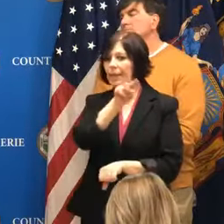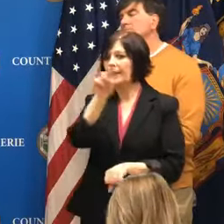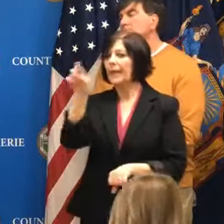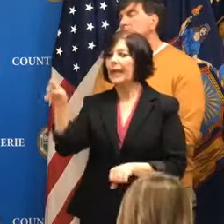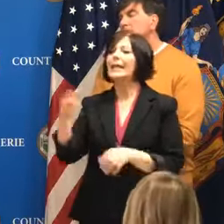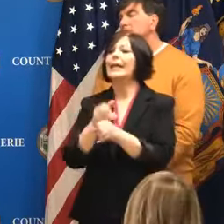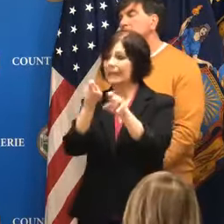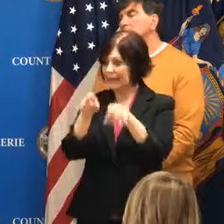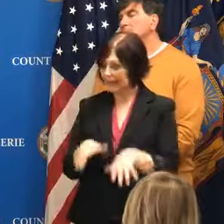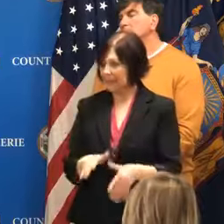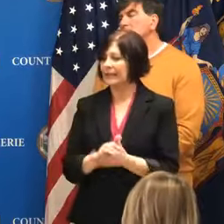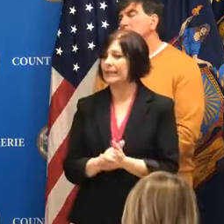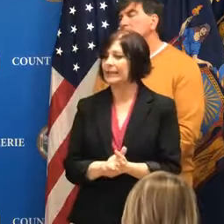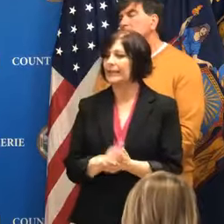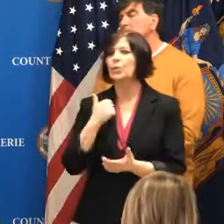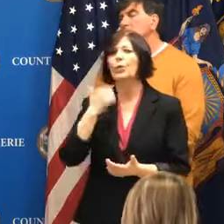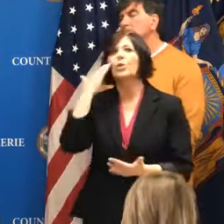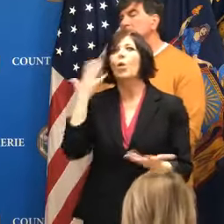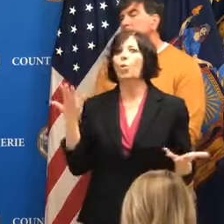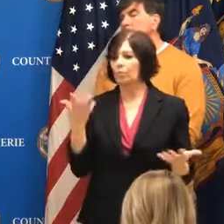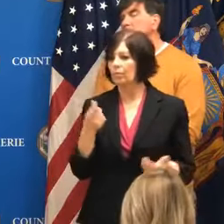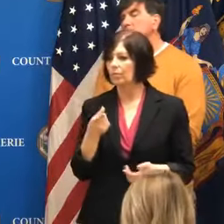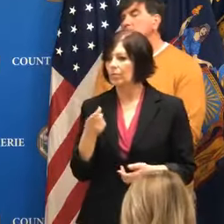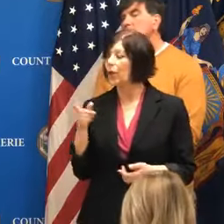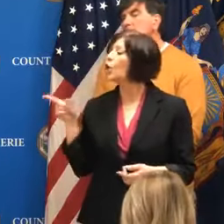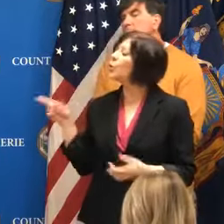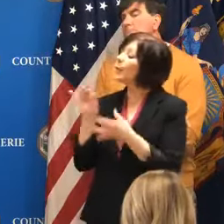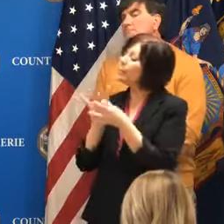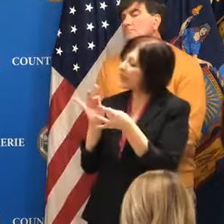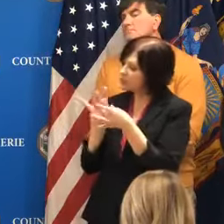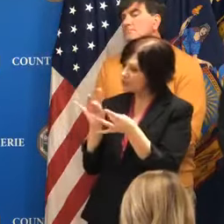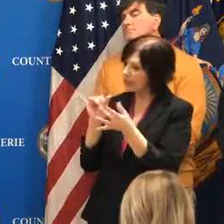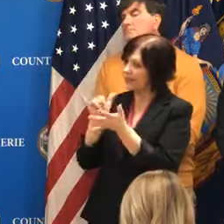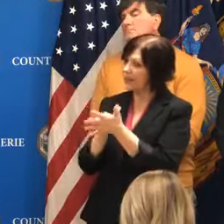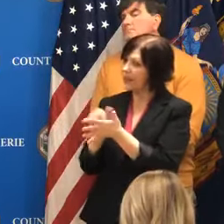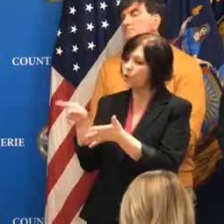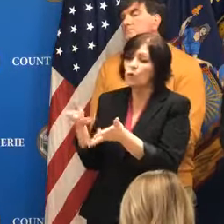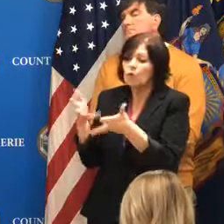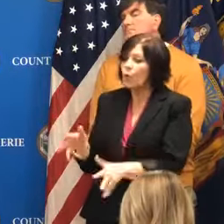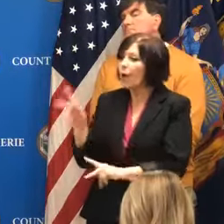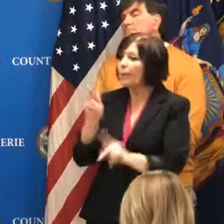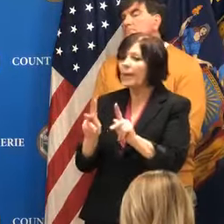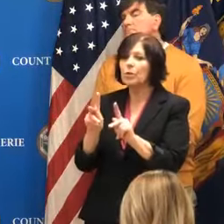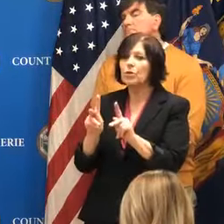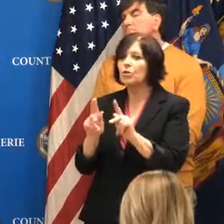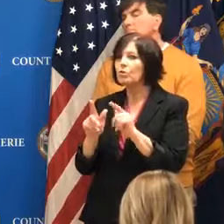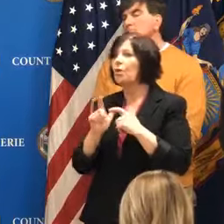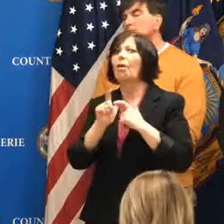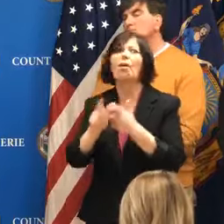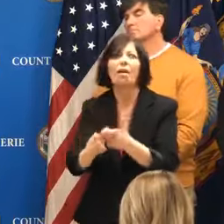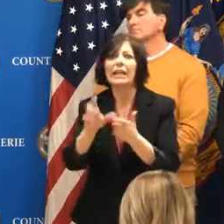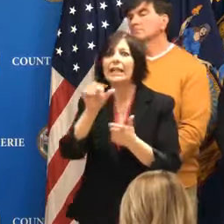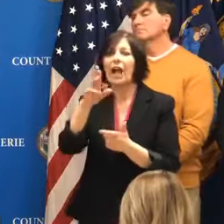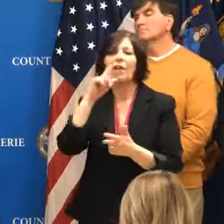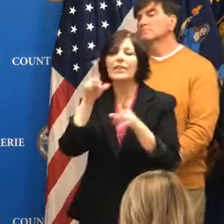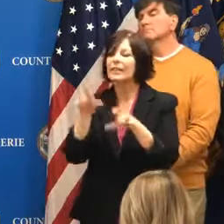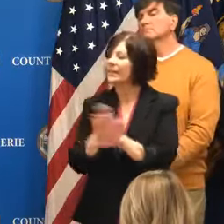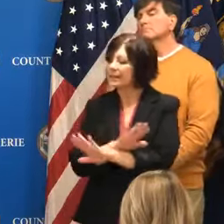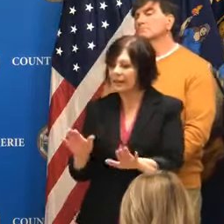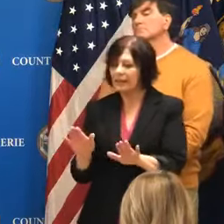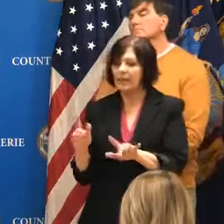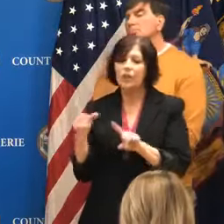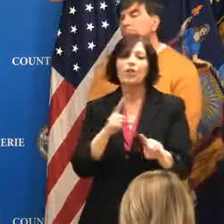get tested, and so we can know what their status is. You had mentioned also that you don't want people just to rush into the ER just to get tested. They want to go to